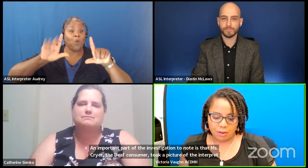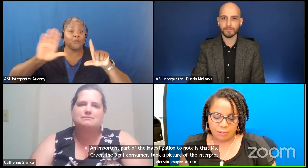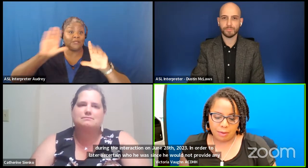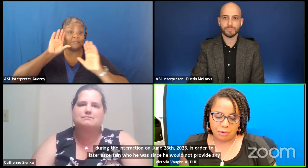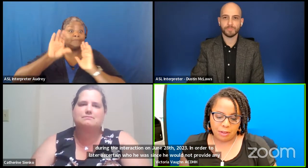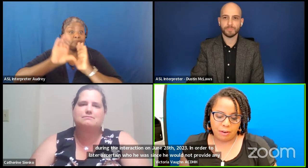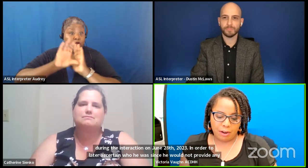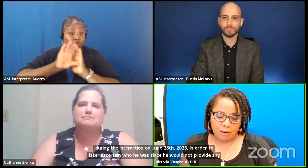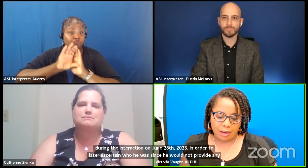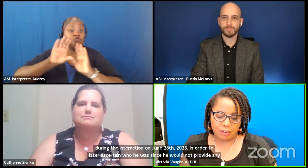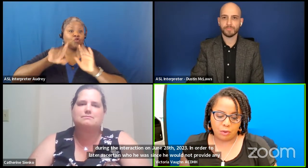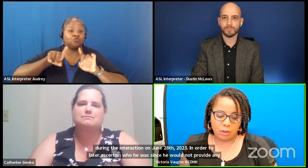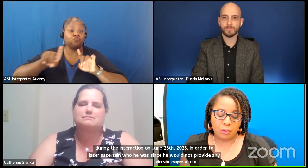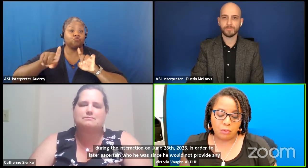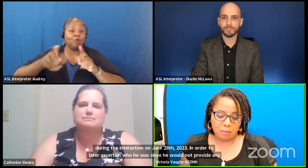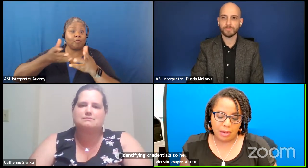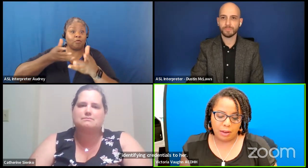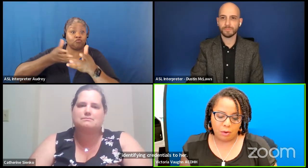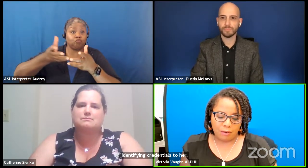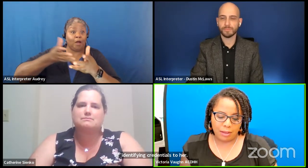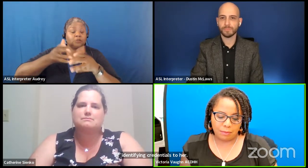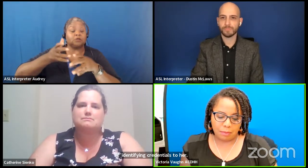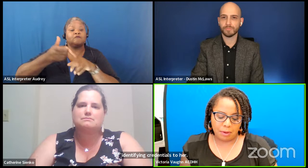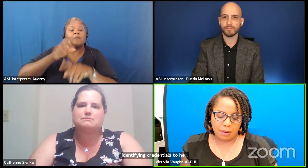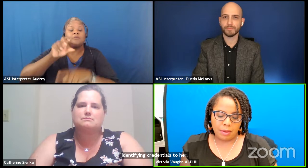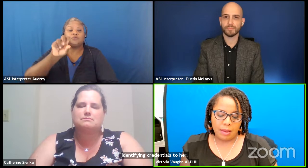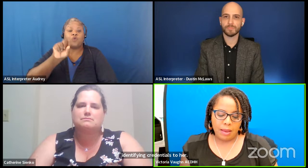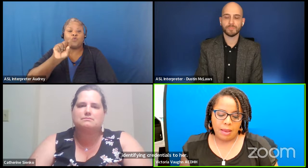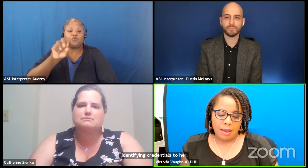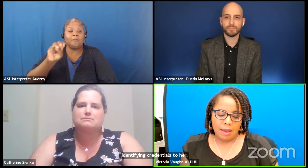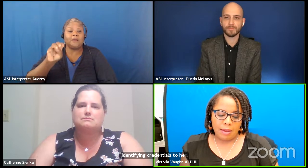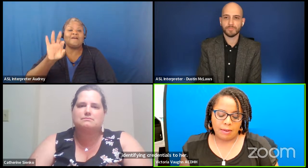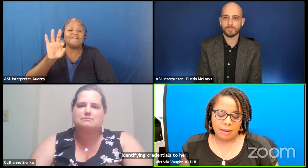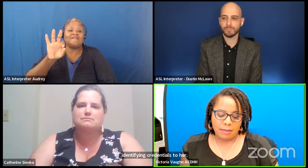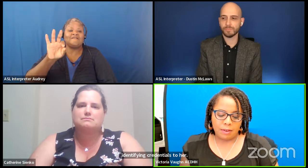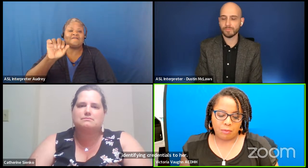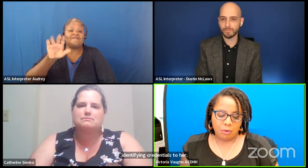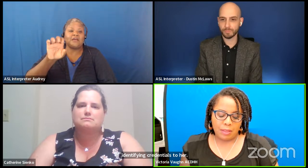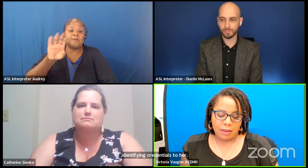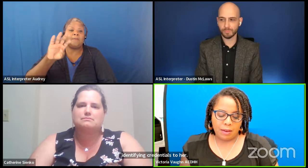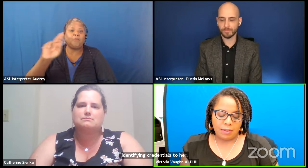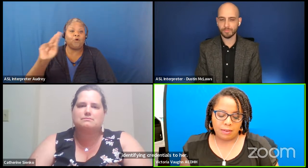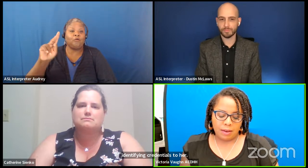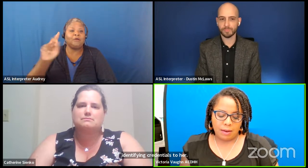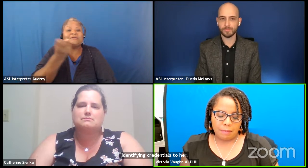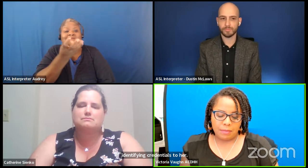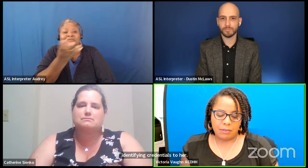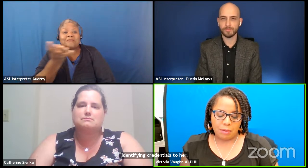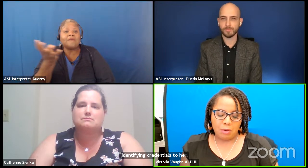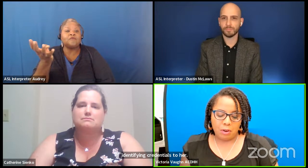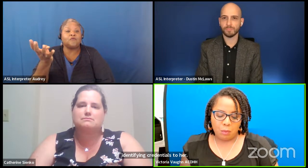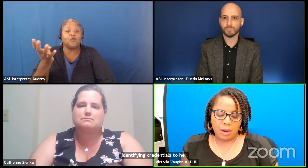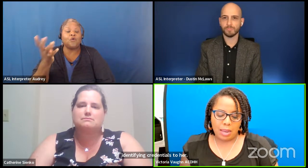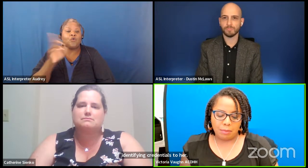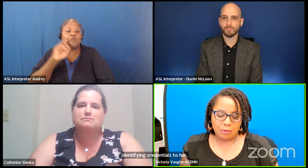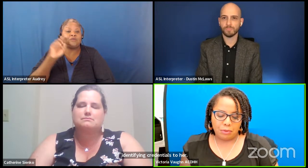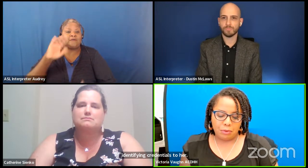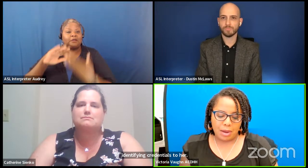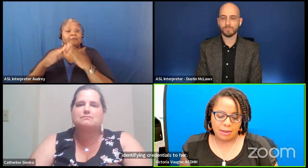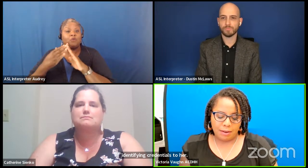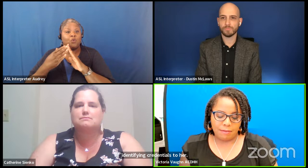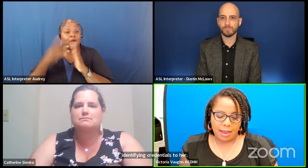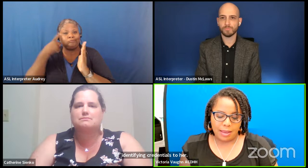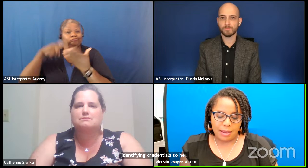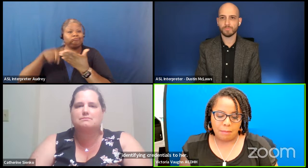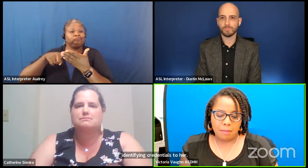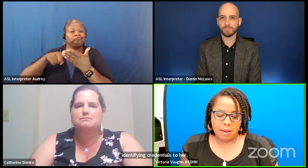picture that she took of him during their interaction, on social media, on Facebook, and several in the deaf community were able